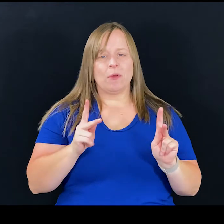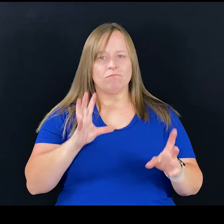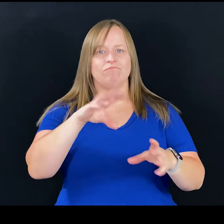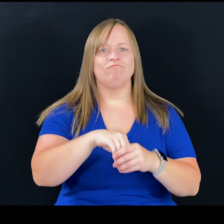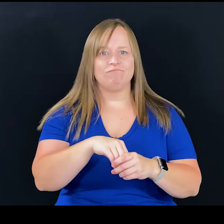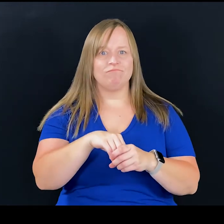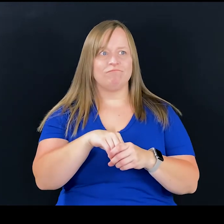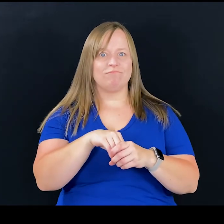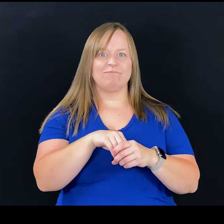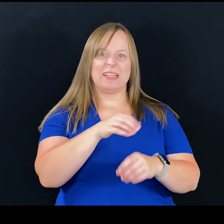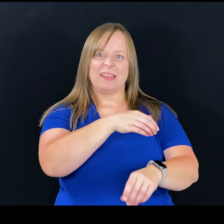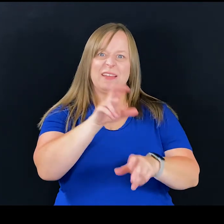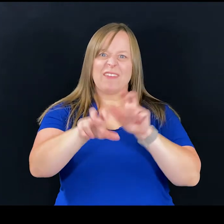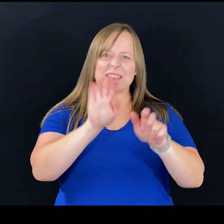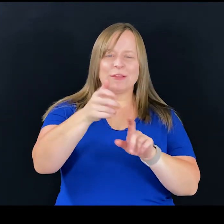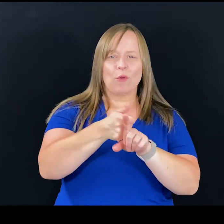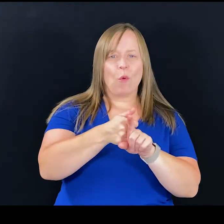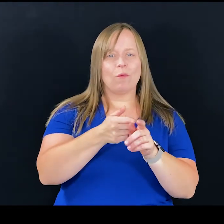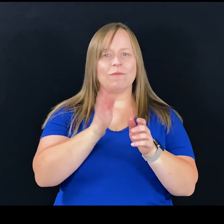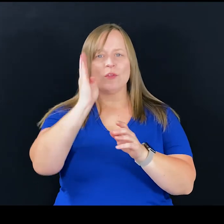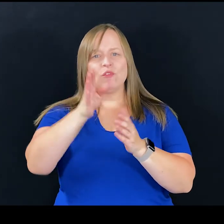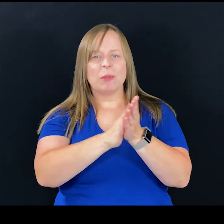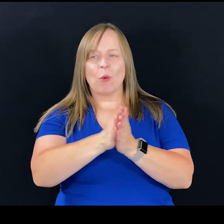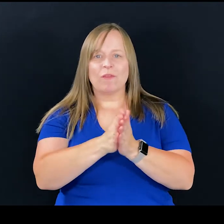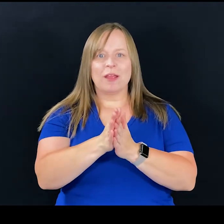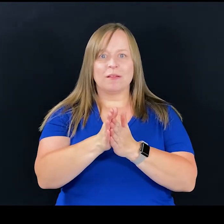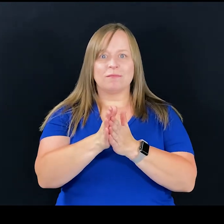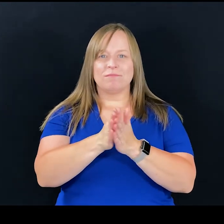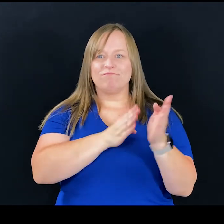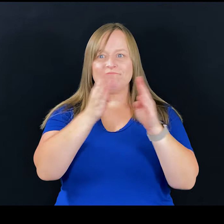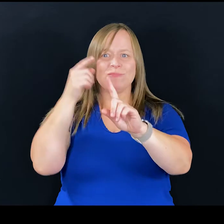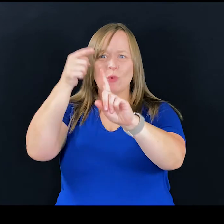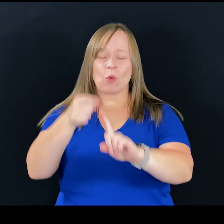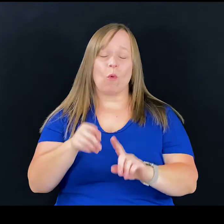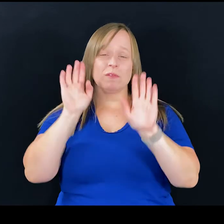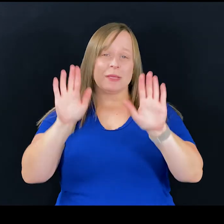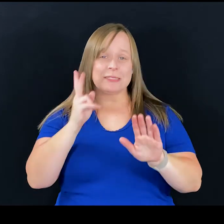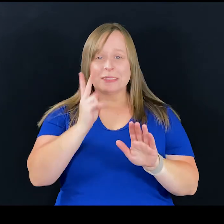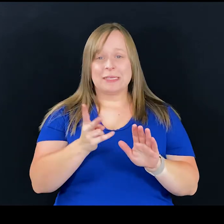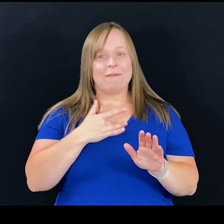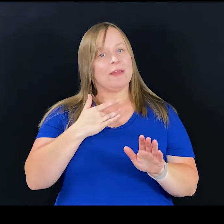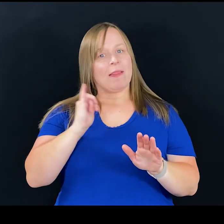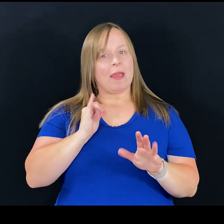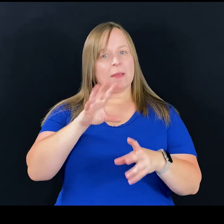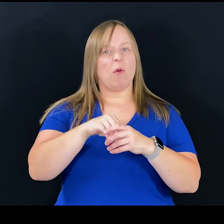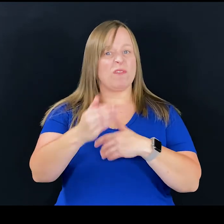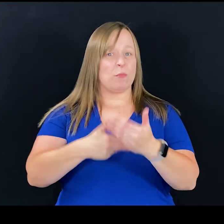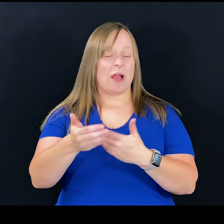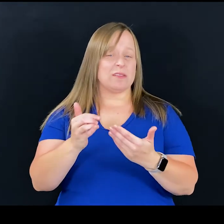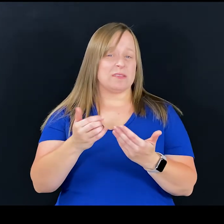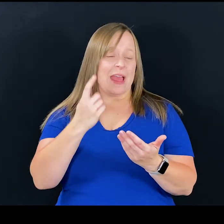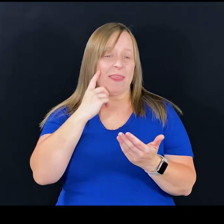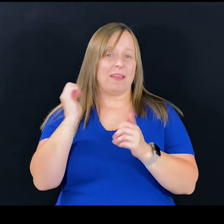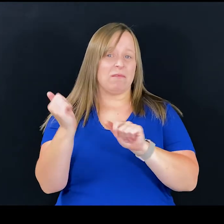people buy in and to really invest in their future and be motivated and directed toward a goal and feel like they're a